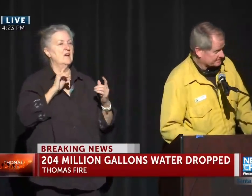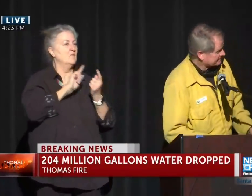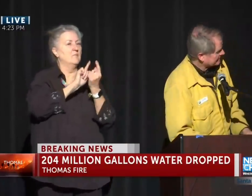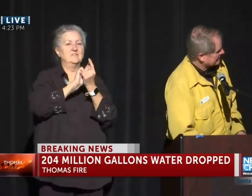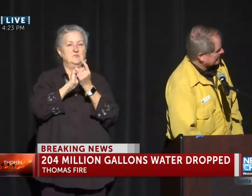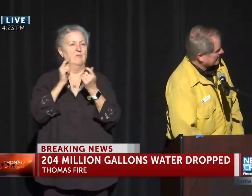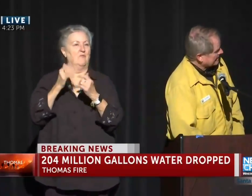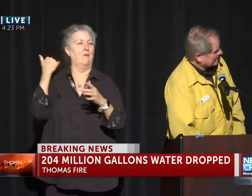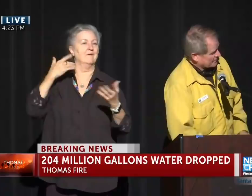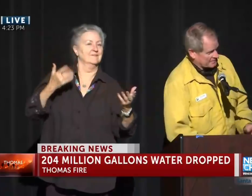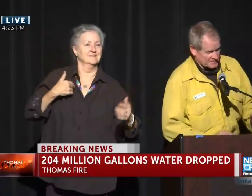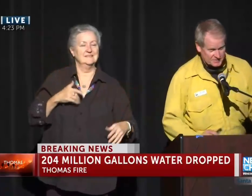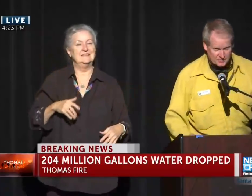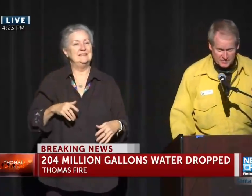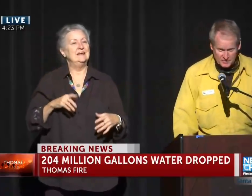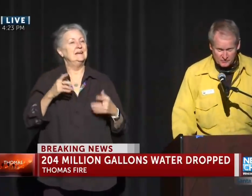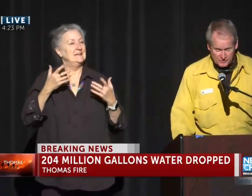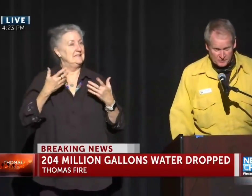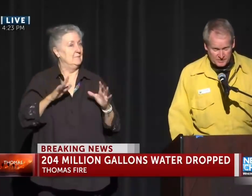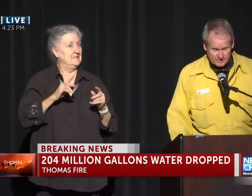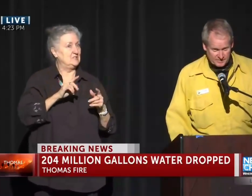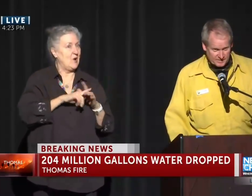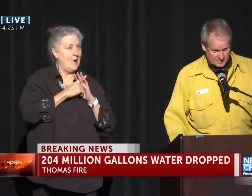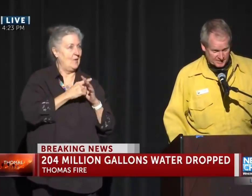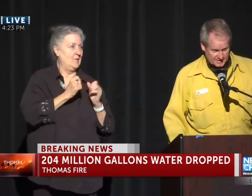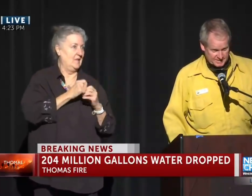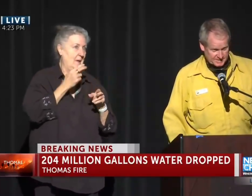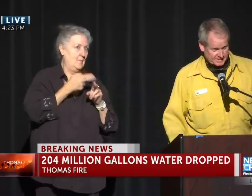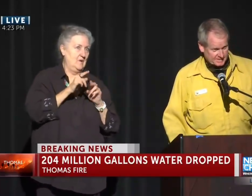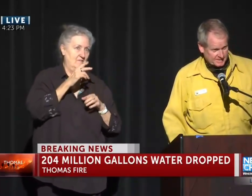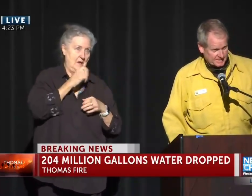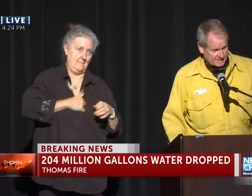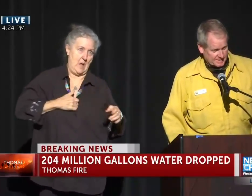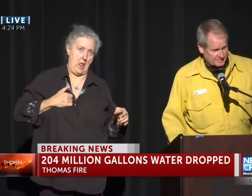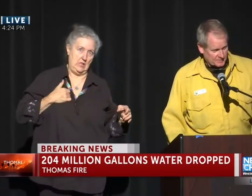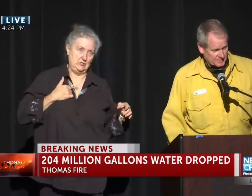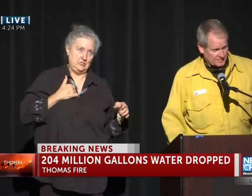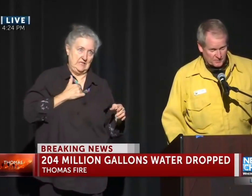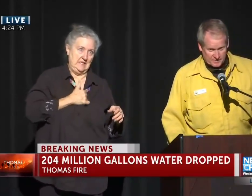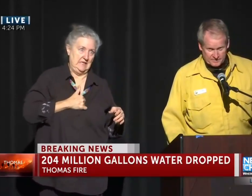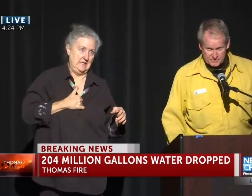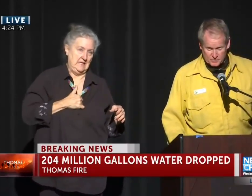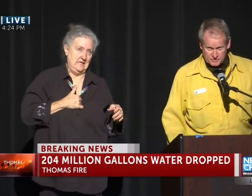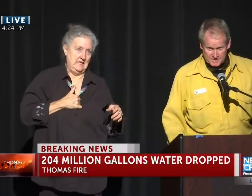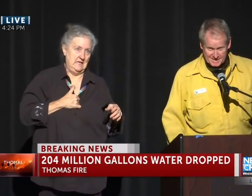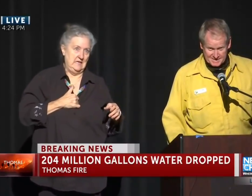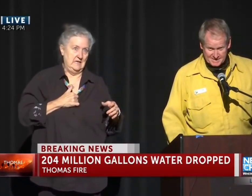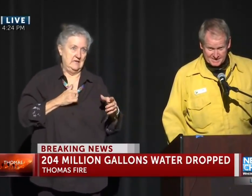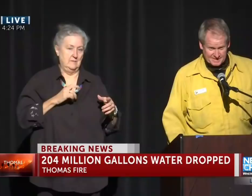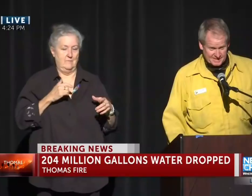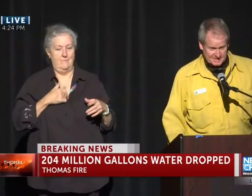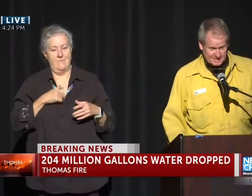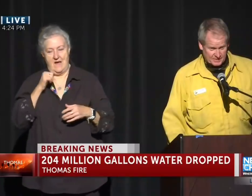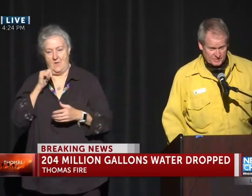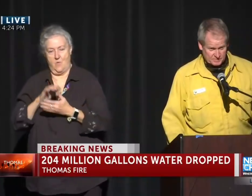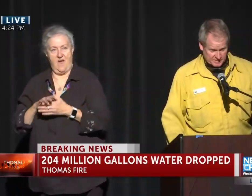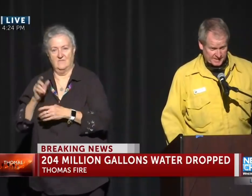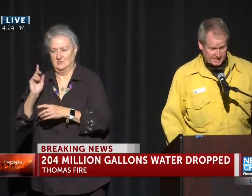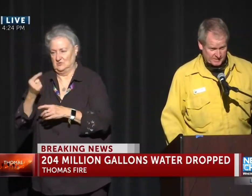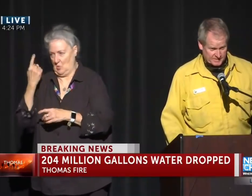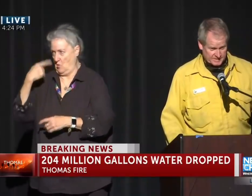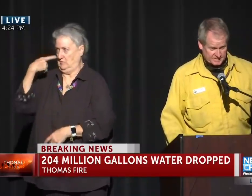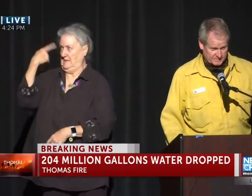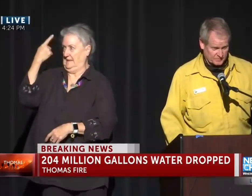met you before. Let me start with a real brief apology. Apparently my wife scolded me last night that I said